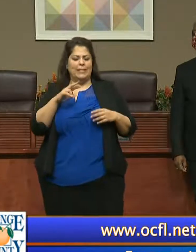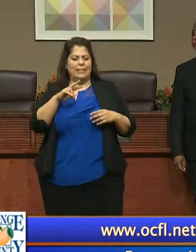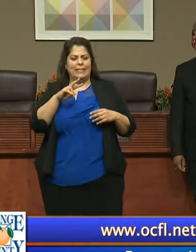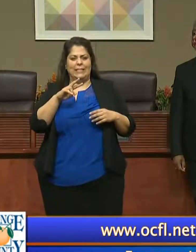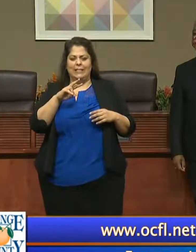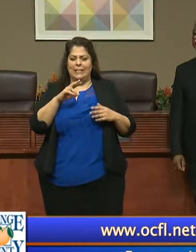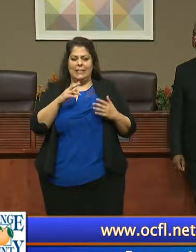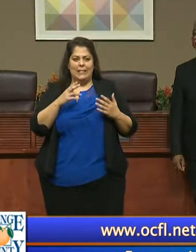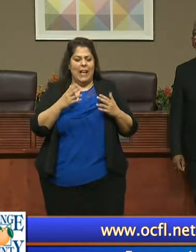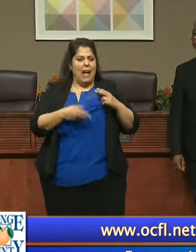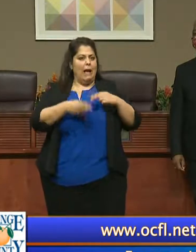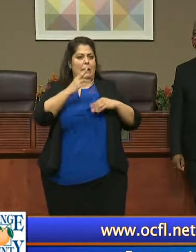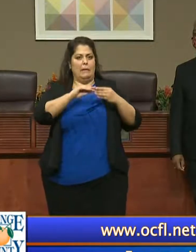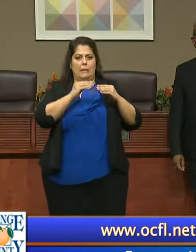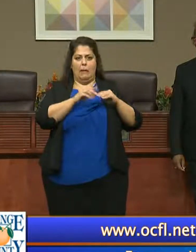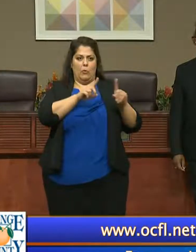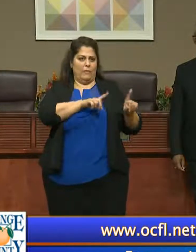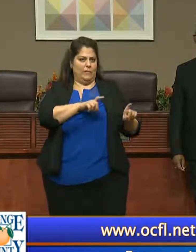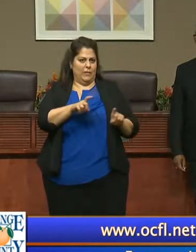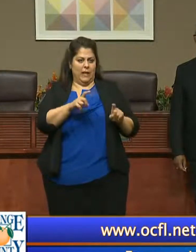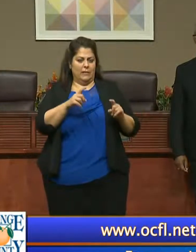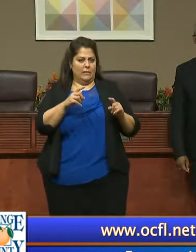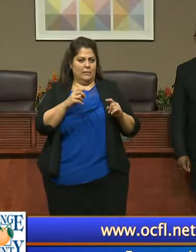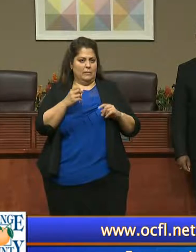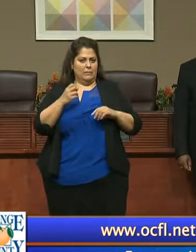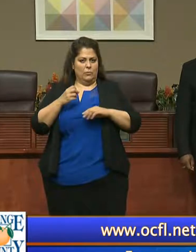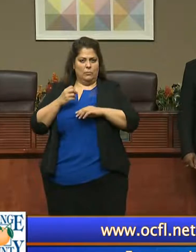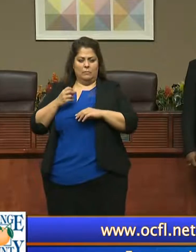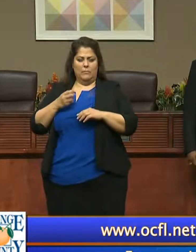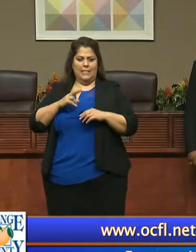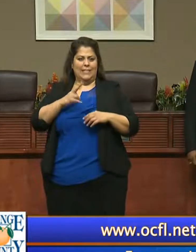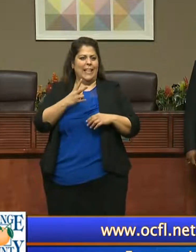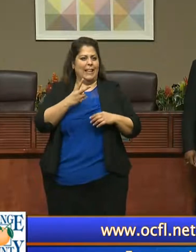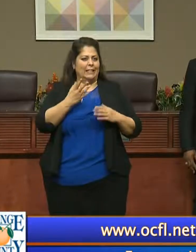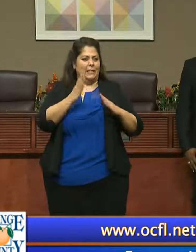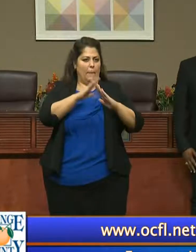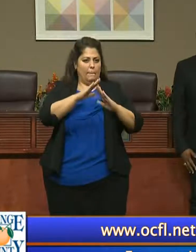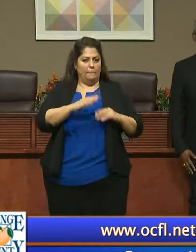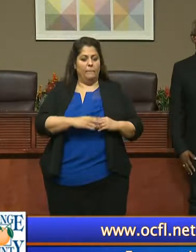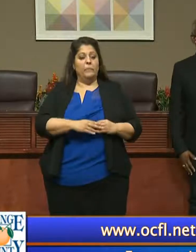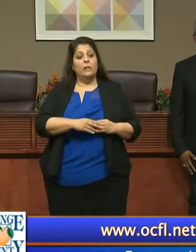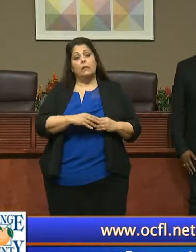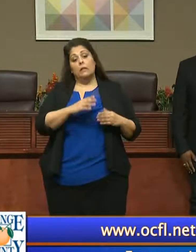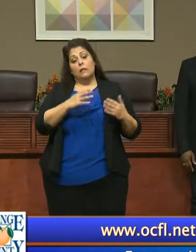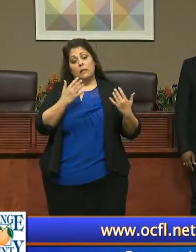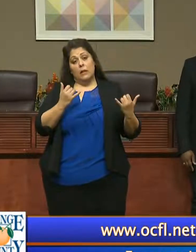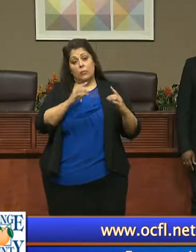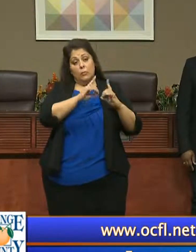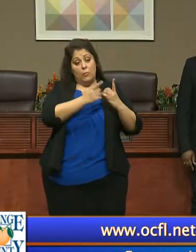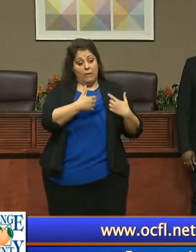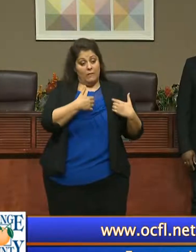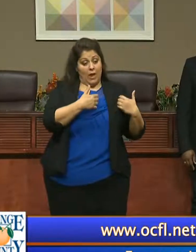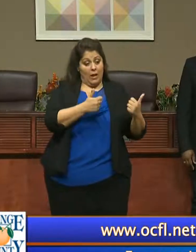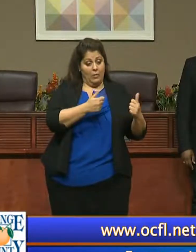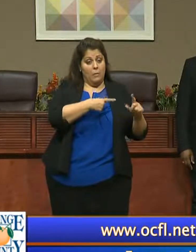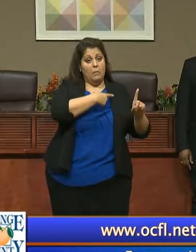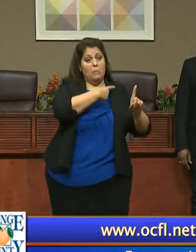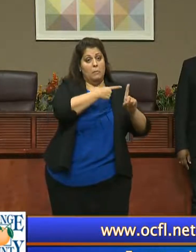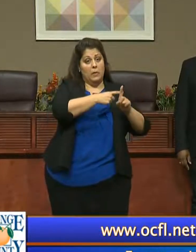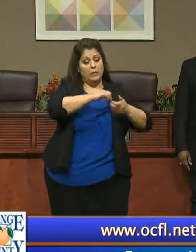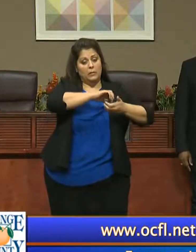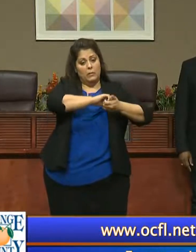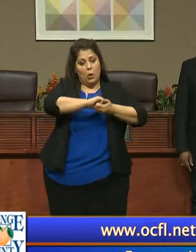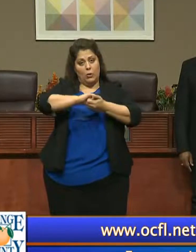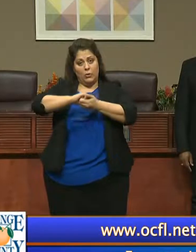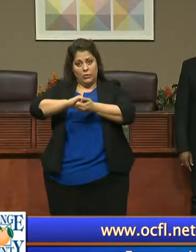they were done. Now also through Health and all the partners in the PCAN